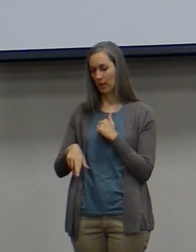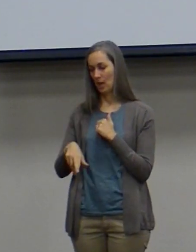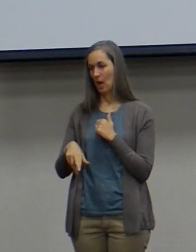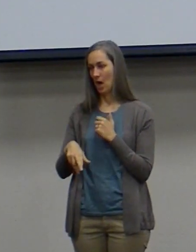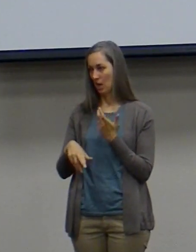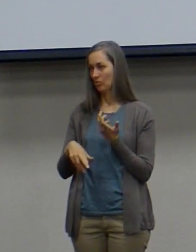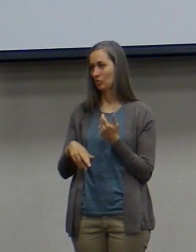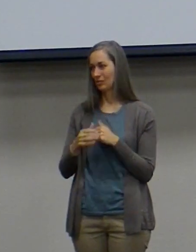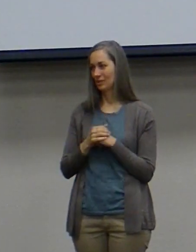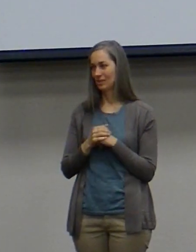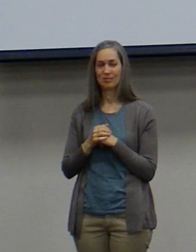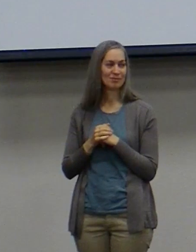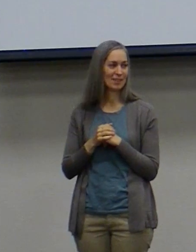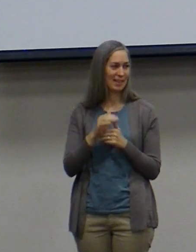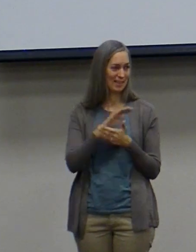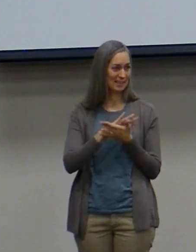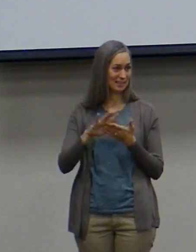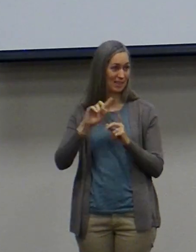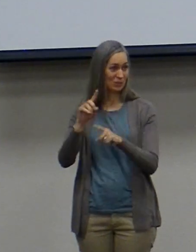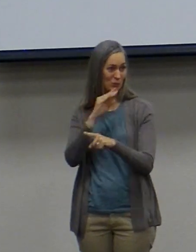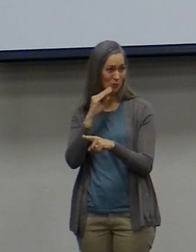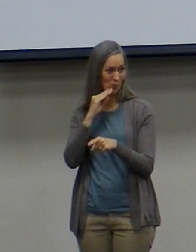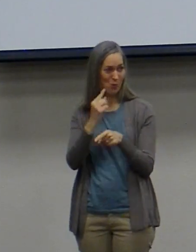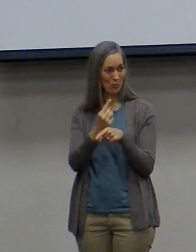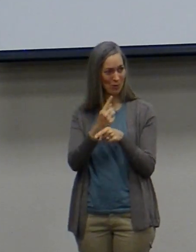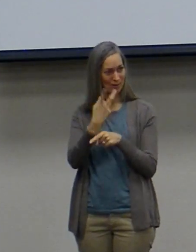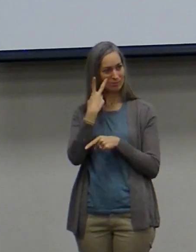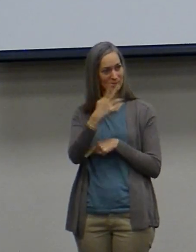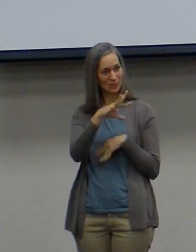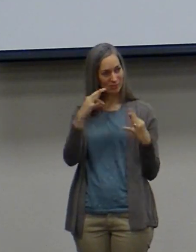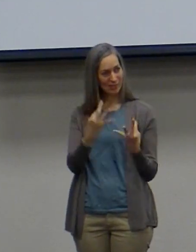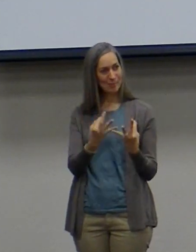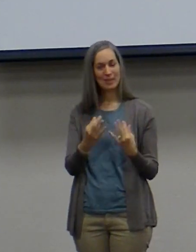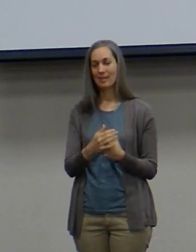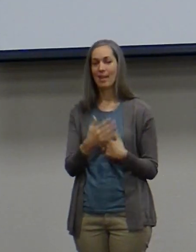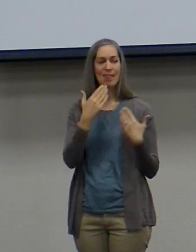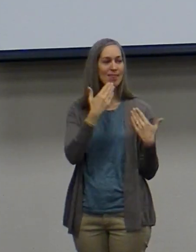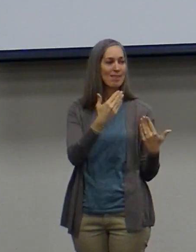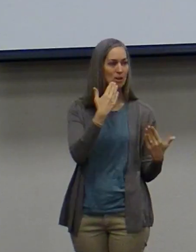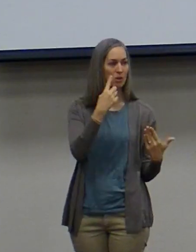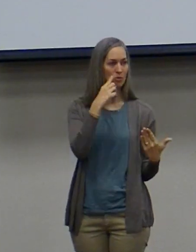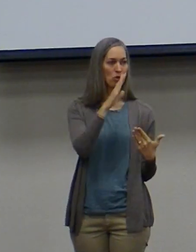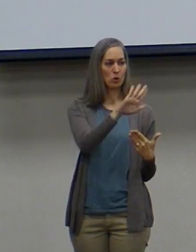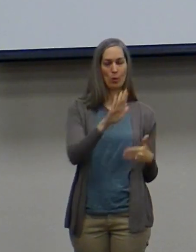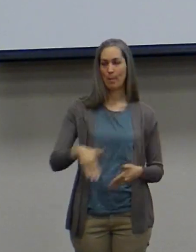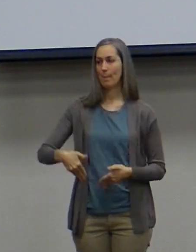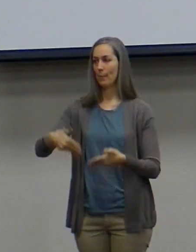nice to return home and see all those families. Thank you, Luis. Thank you for your presentation.